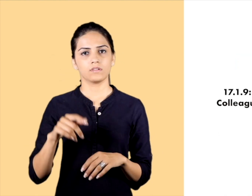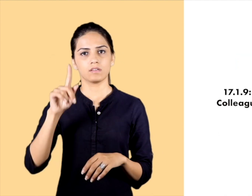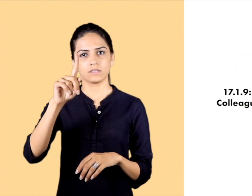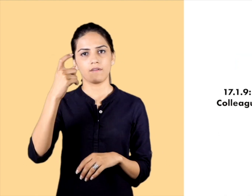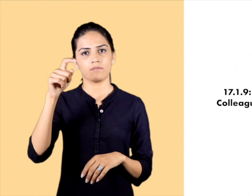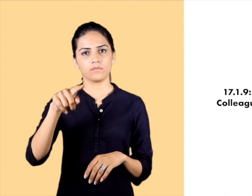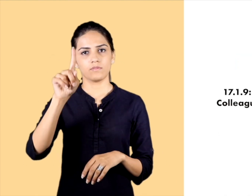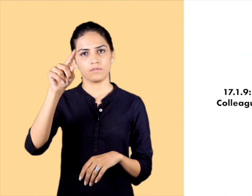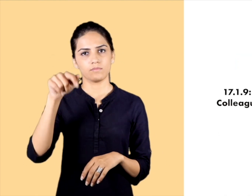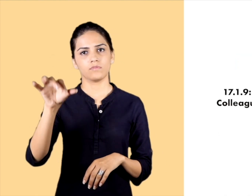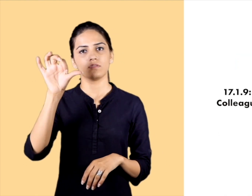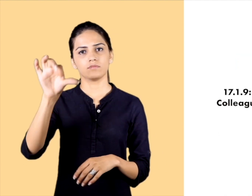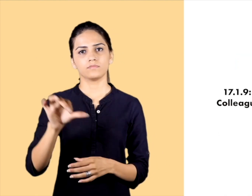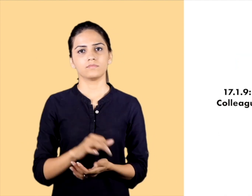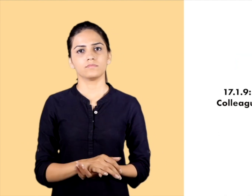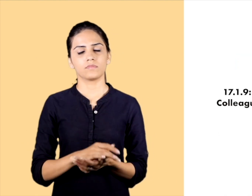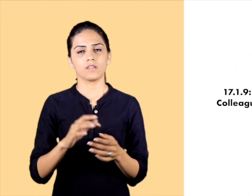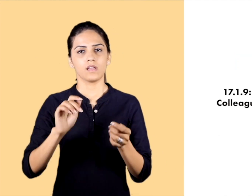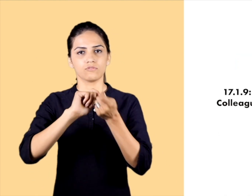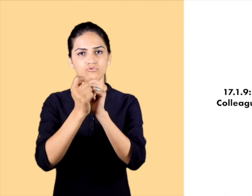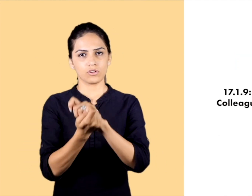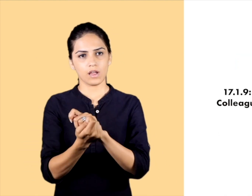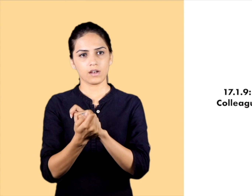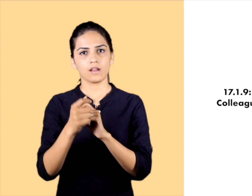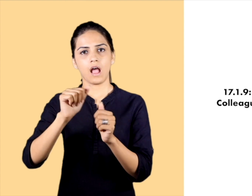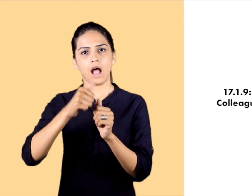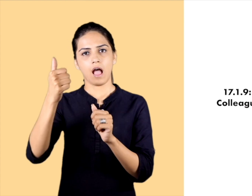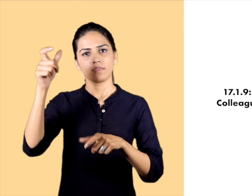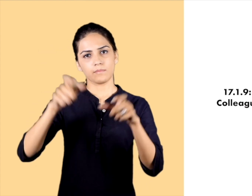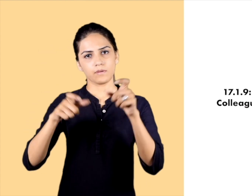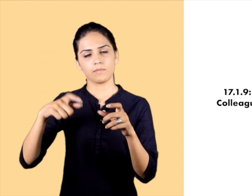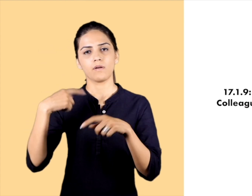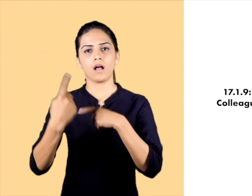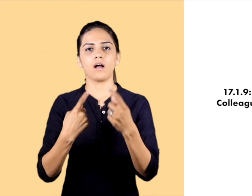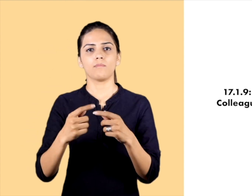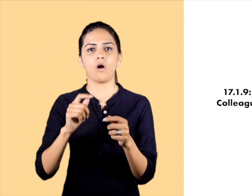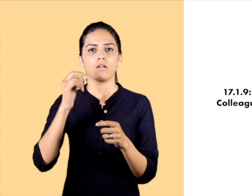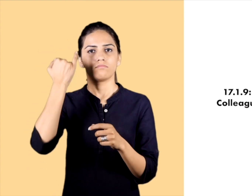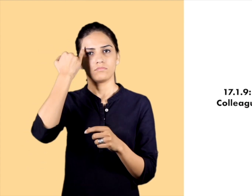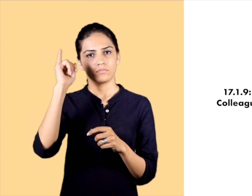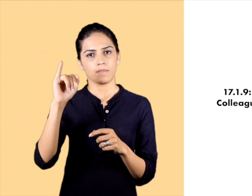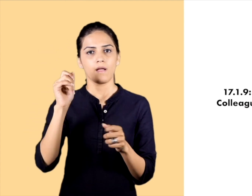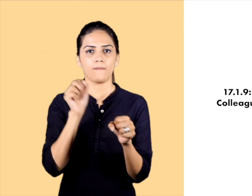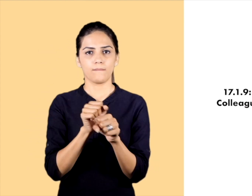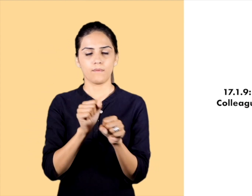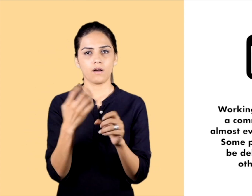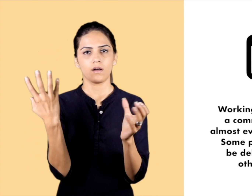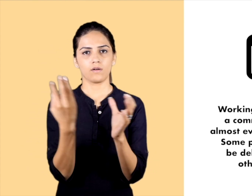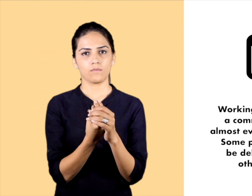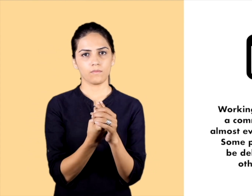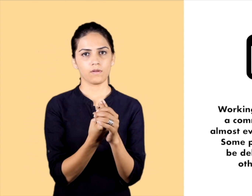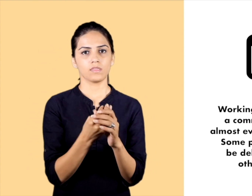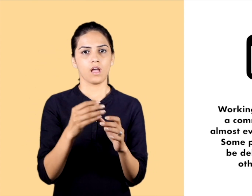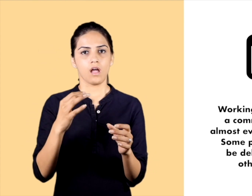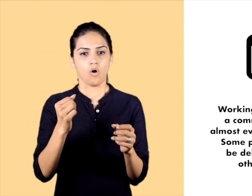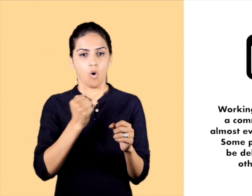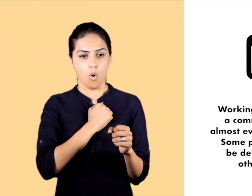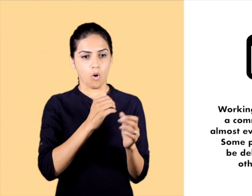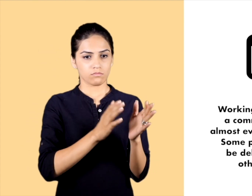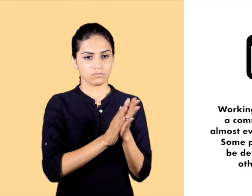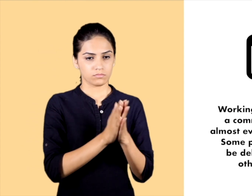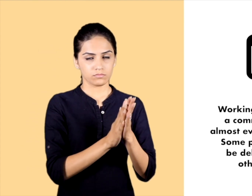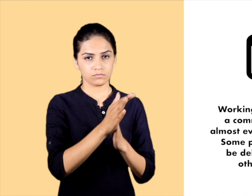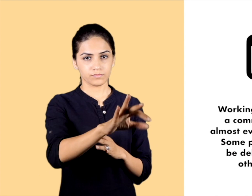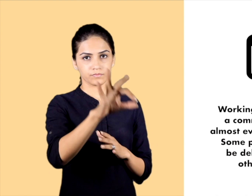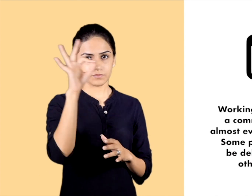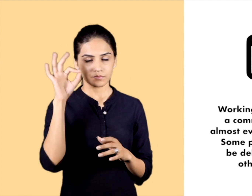17.1.9. Updating other colleagues about priority. Working on priorities is a common